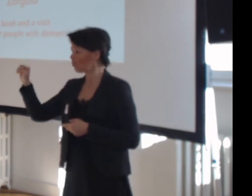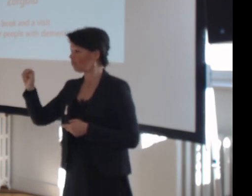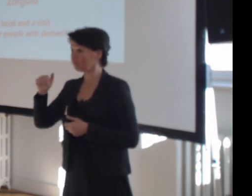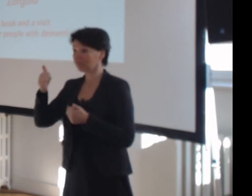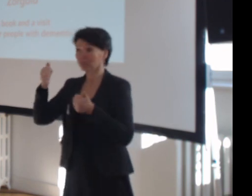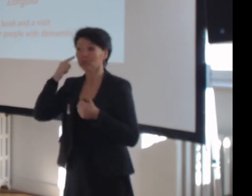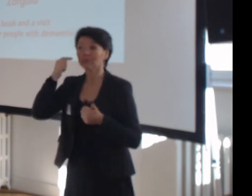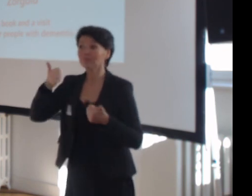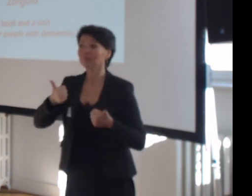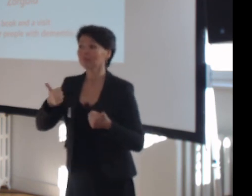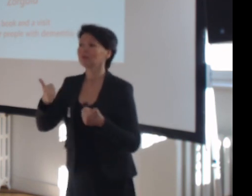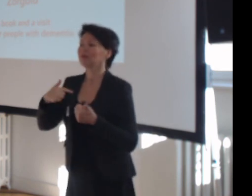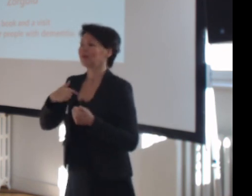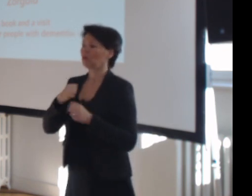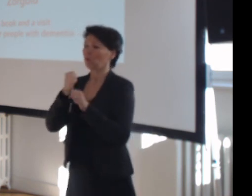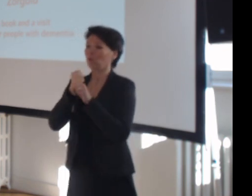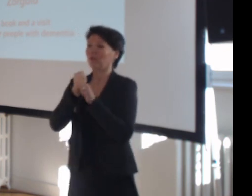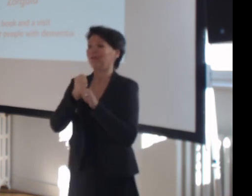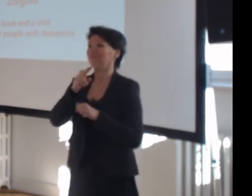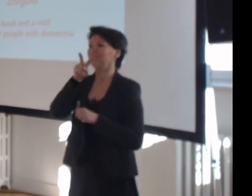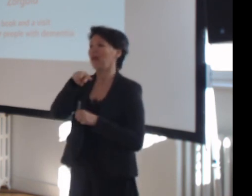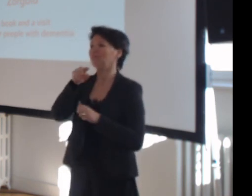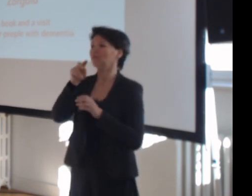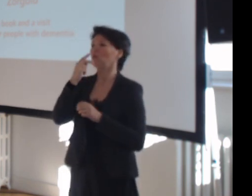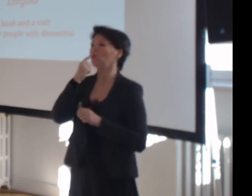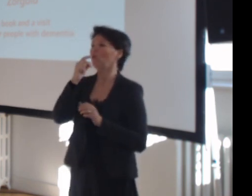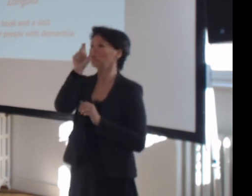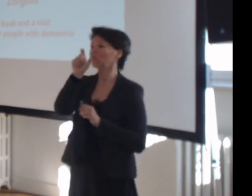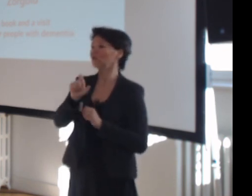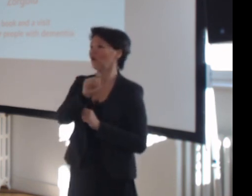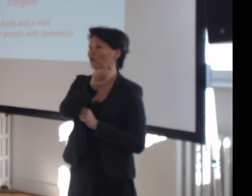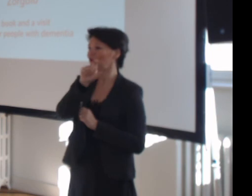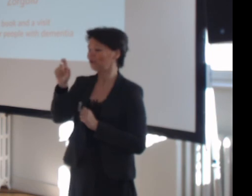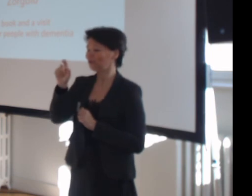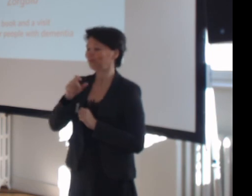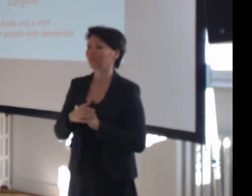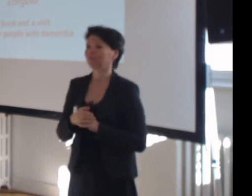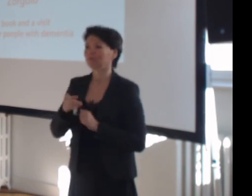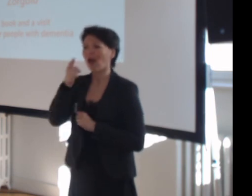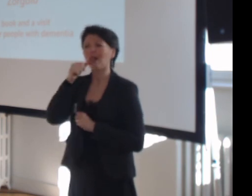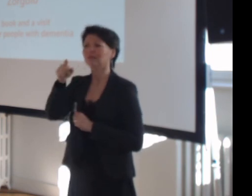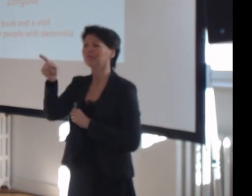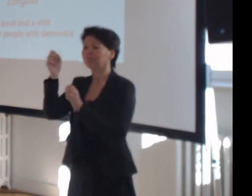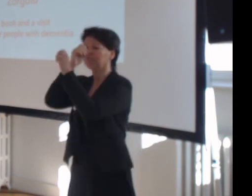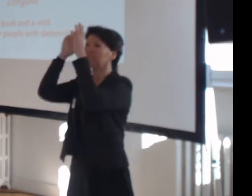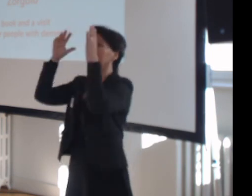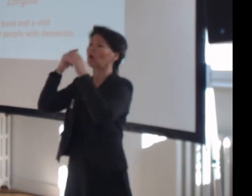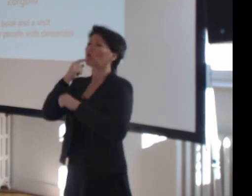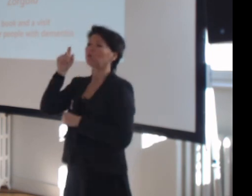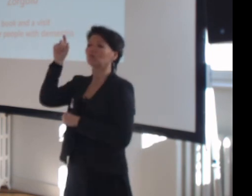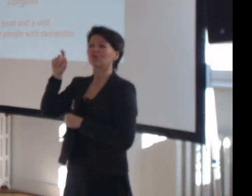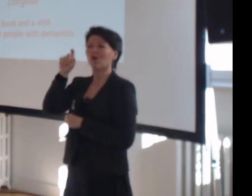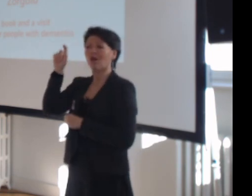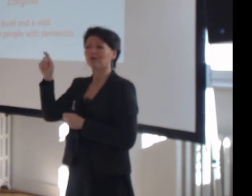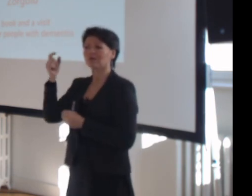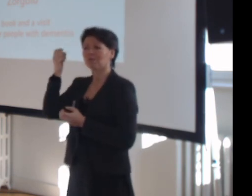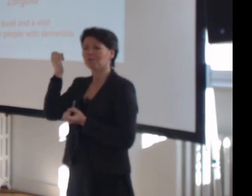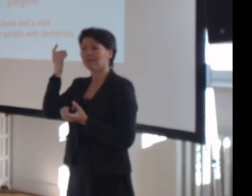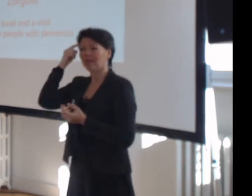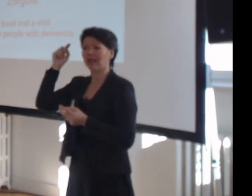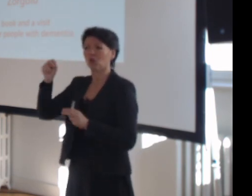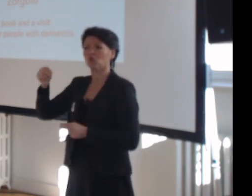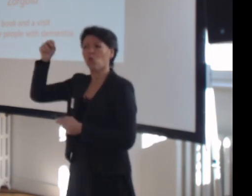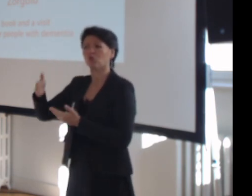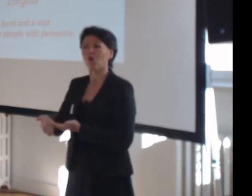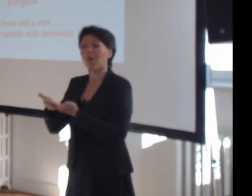And I work for the Flemish Red Cross. And now when people think of the Red Cross, they usually think of emergency